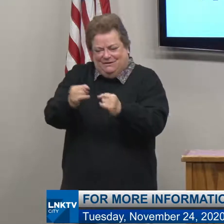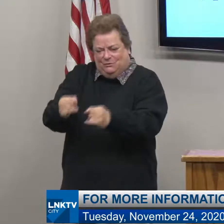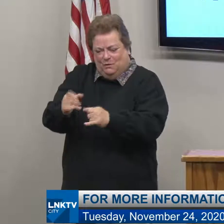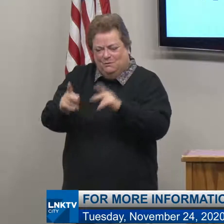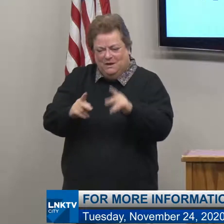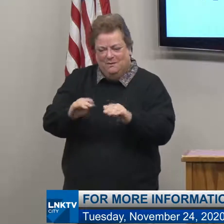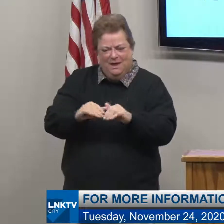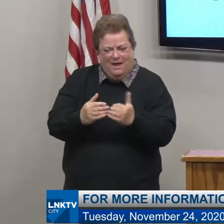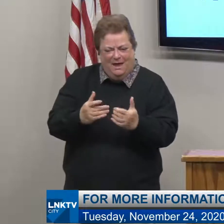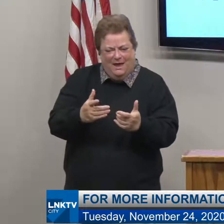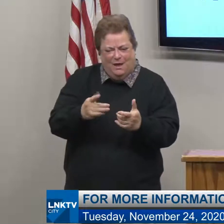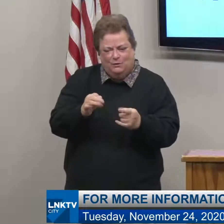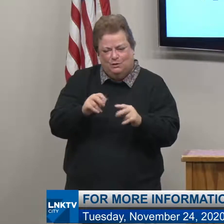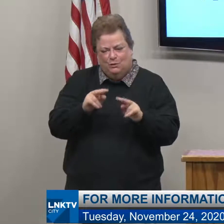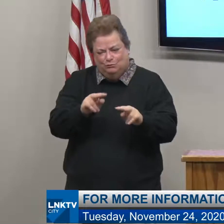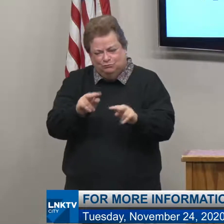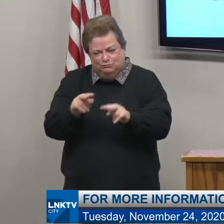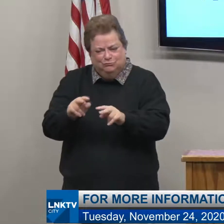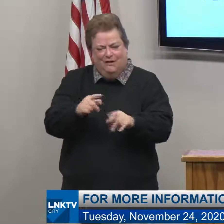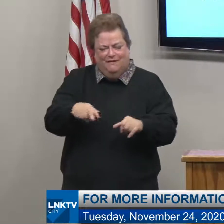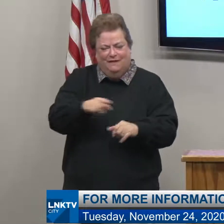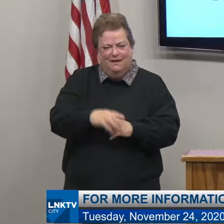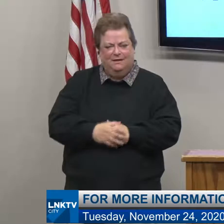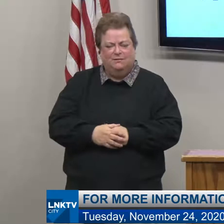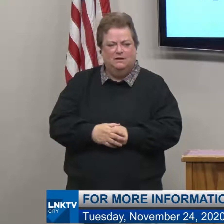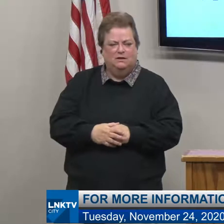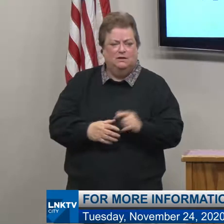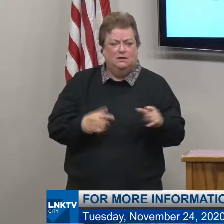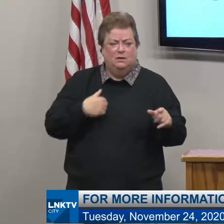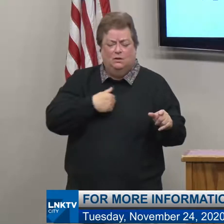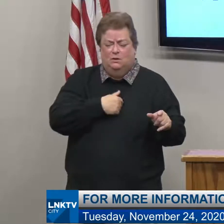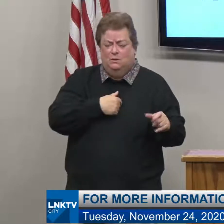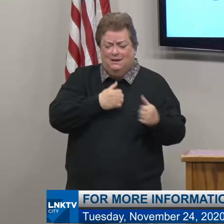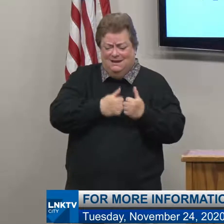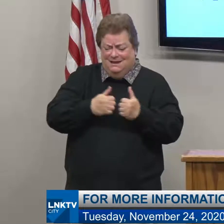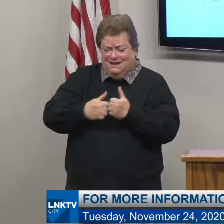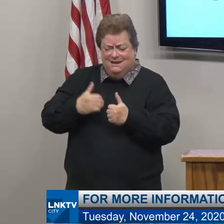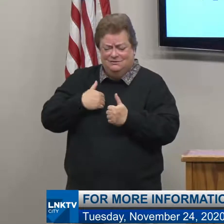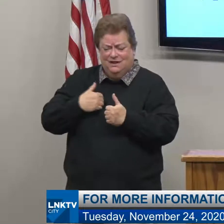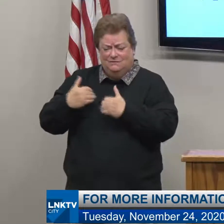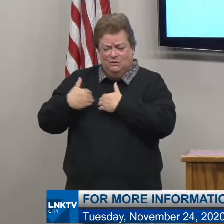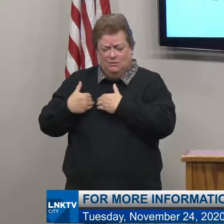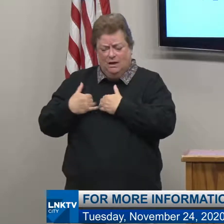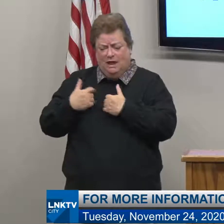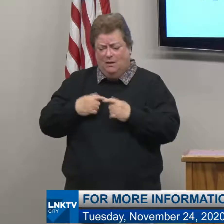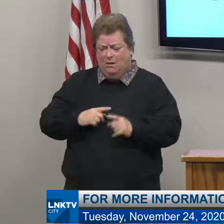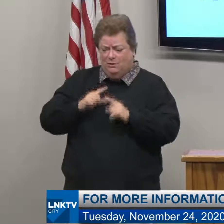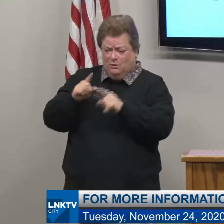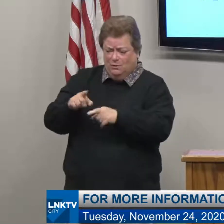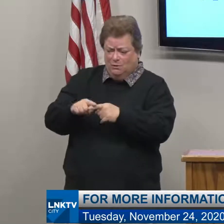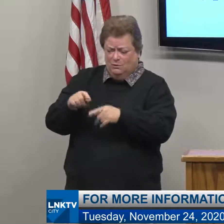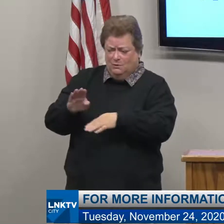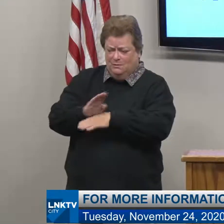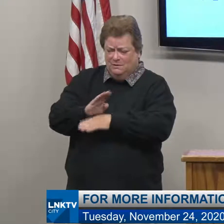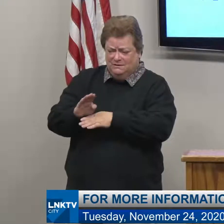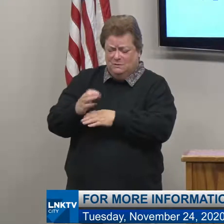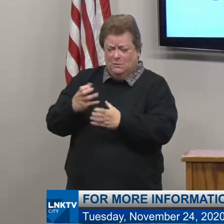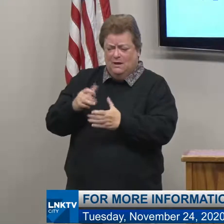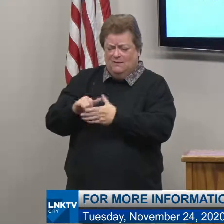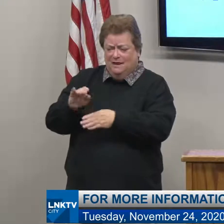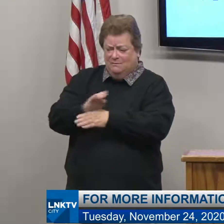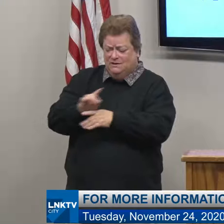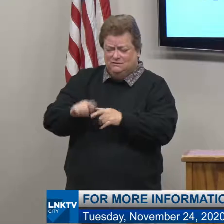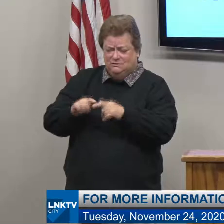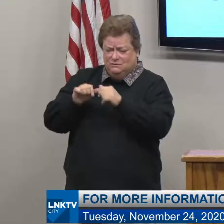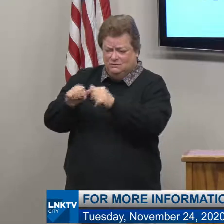Well, I think all of us have a responsibility, and if we want to visit a business and we want it to remain open,